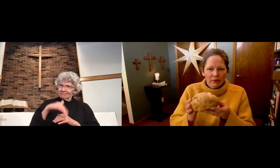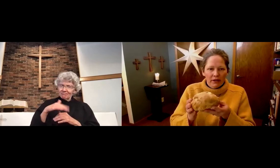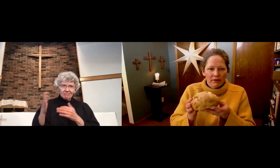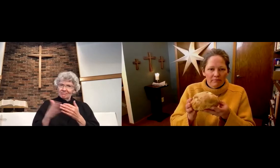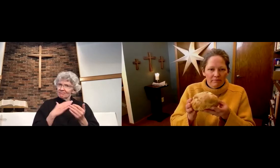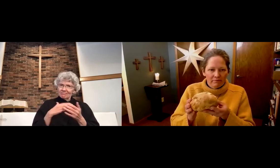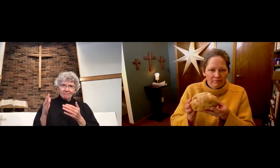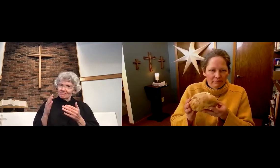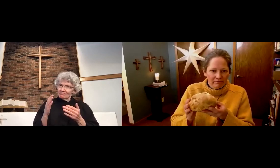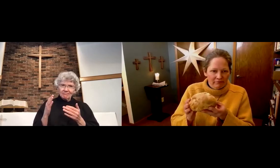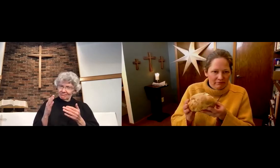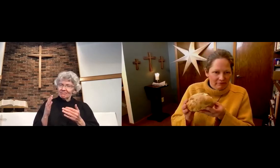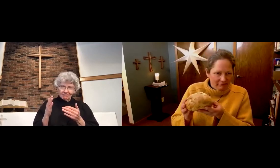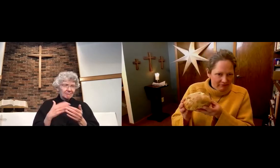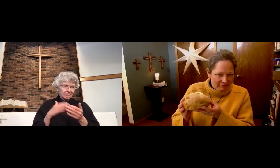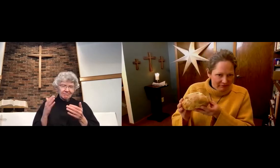took bread.